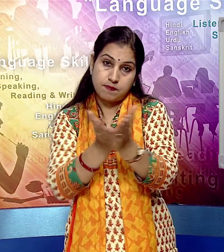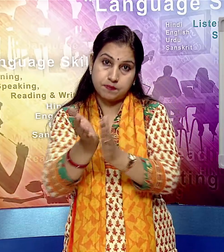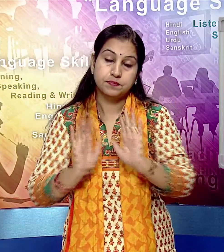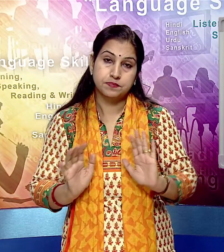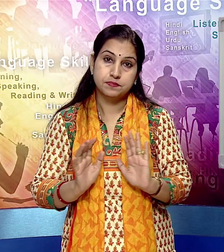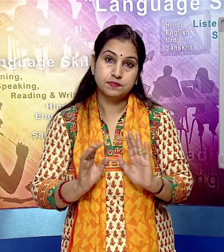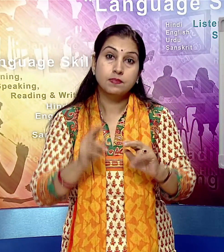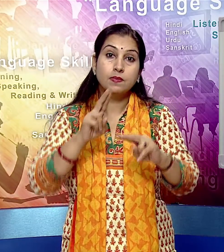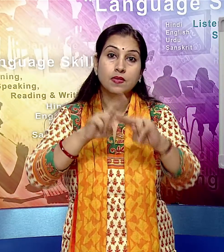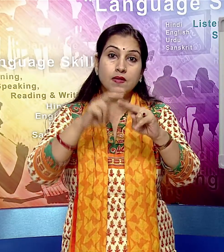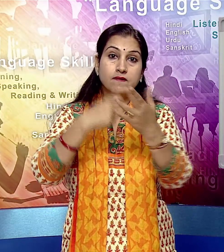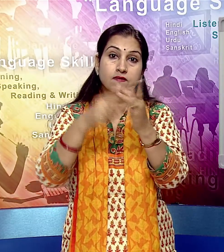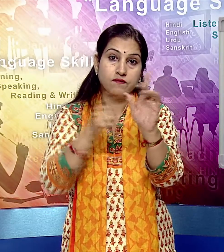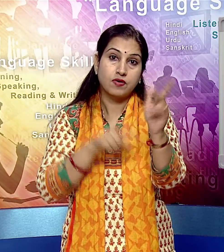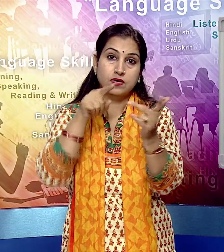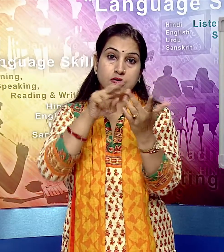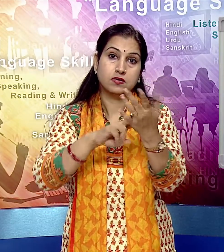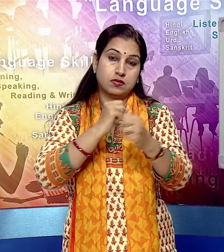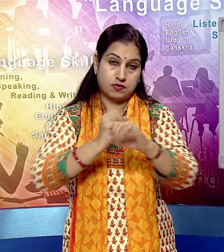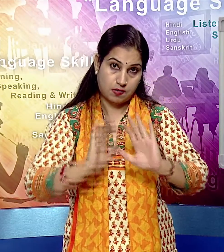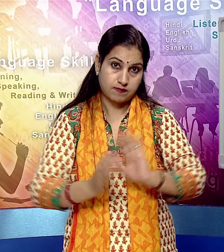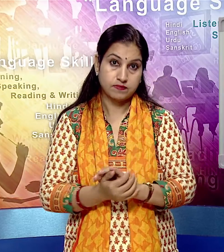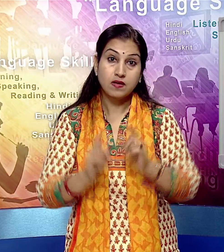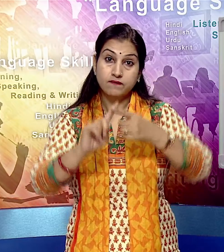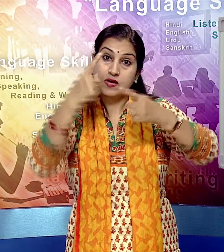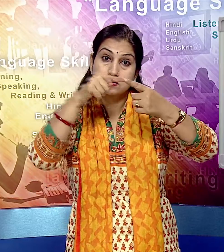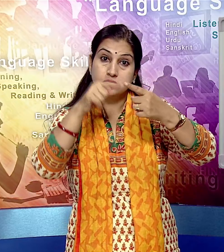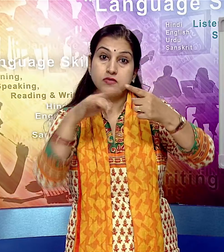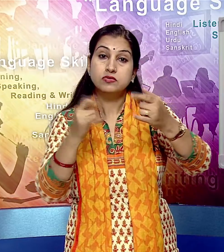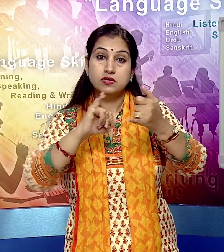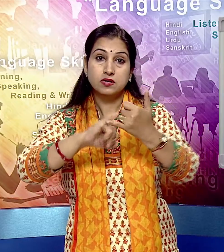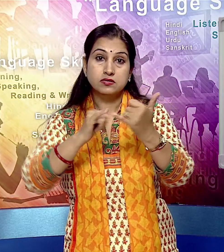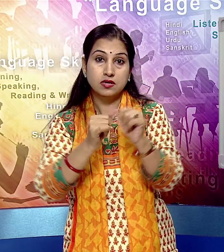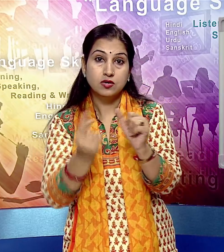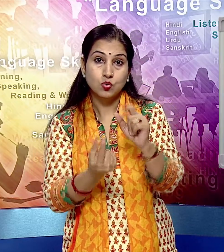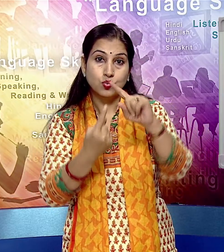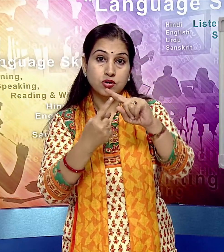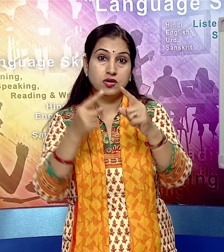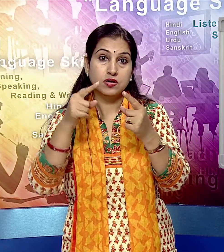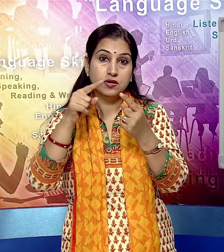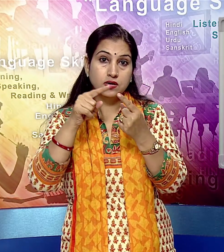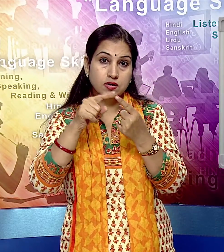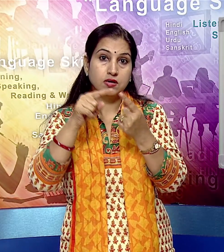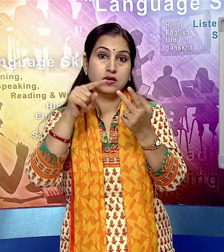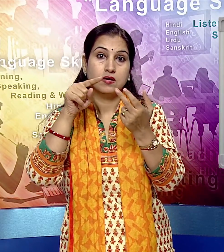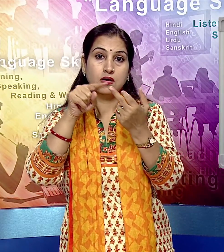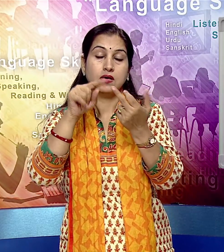of frying. The first one is sauteing. It requires very little oil.